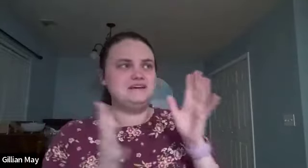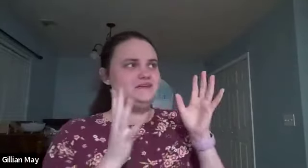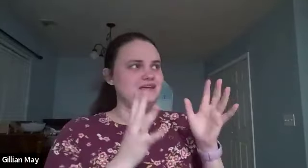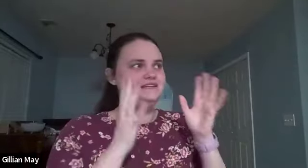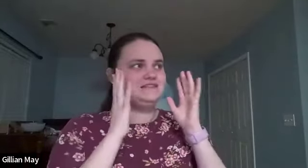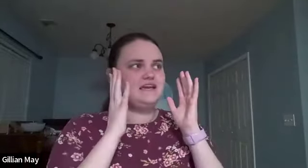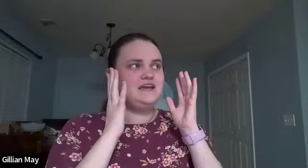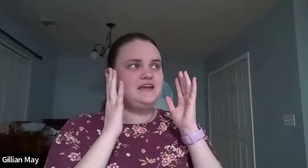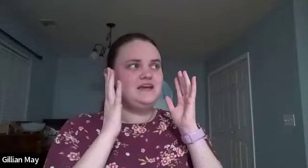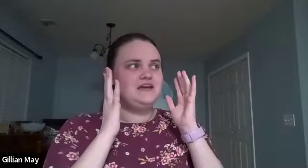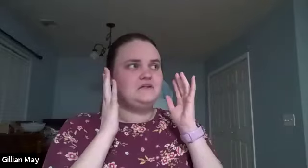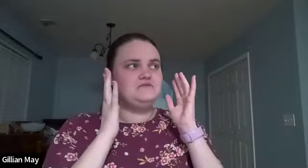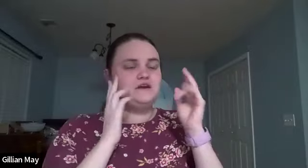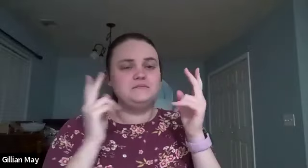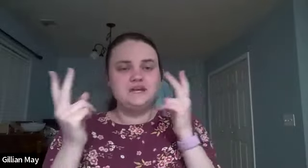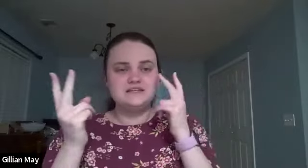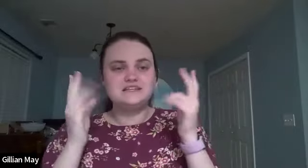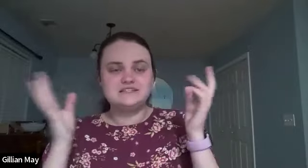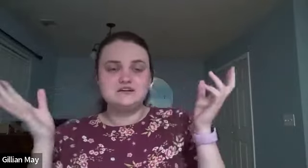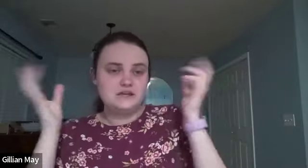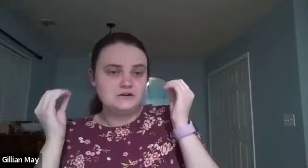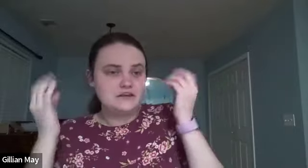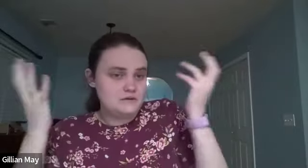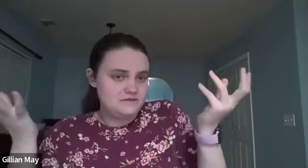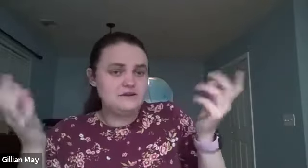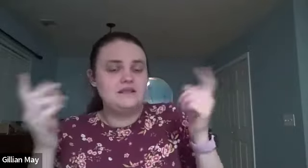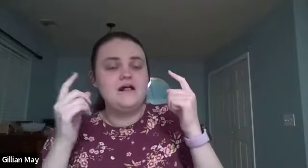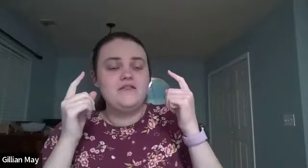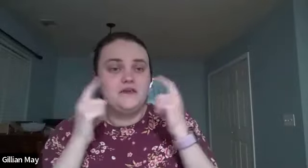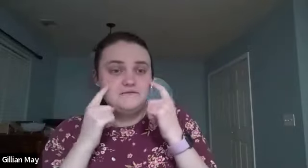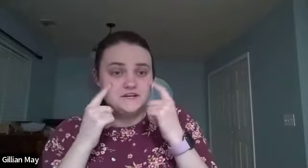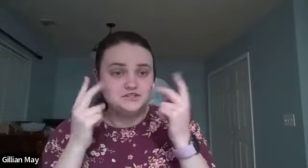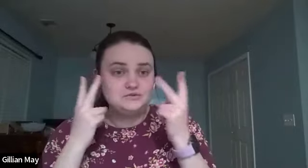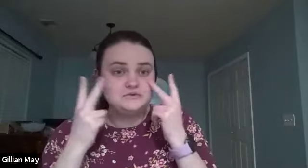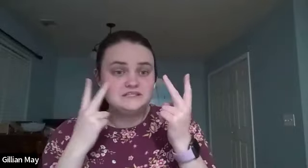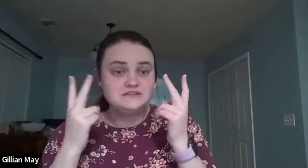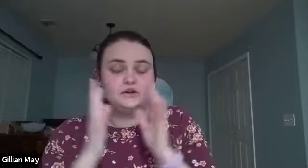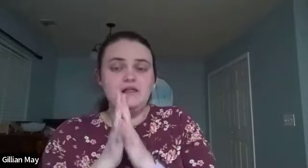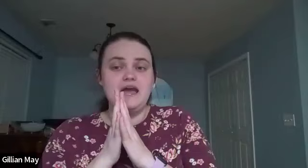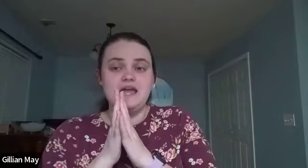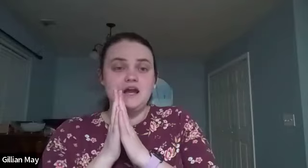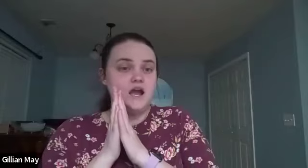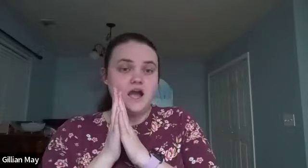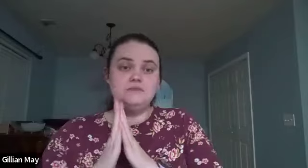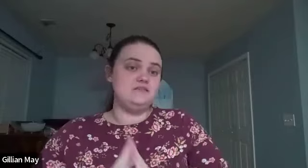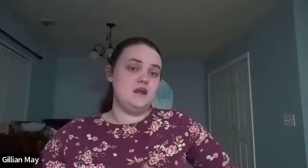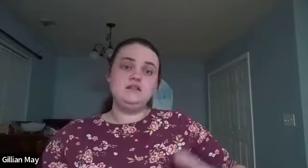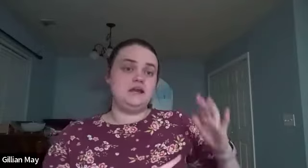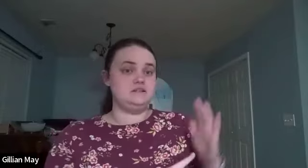deaf kids, like because like since they're hearing, they don't have hearing, their visual skills are like, I mean, they're like